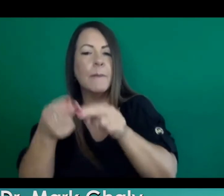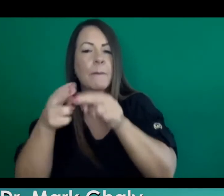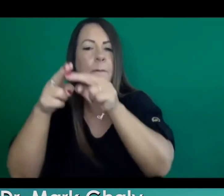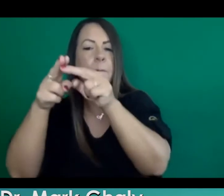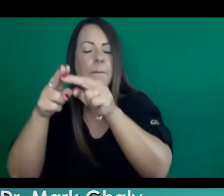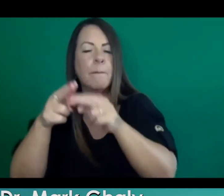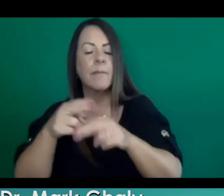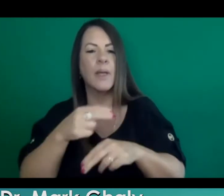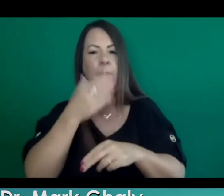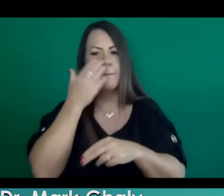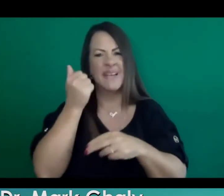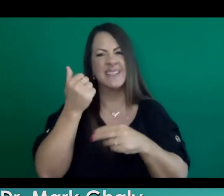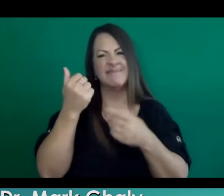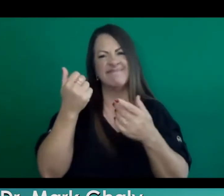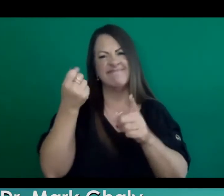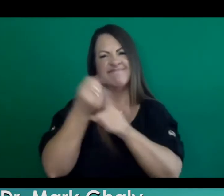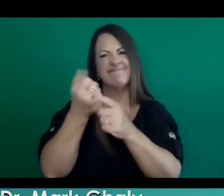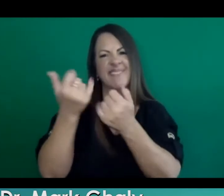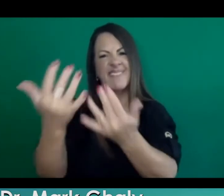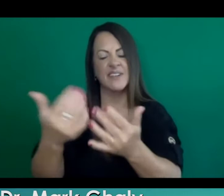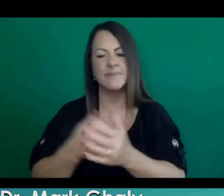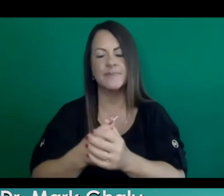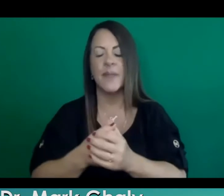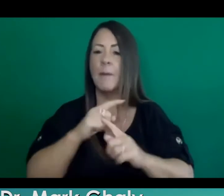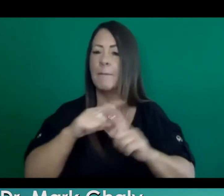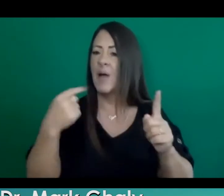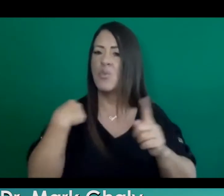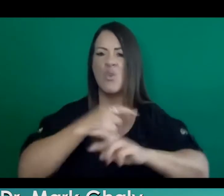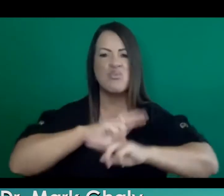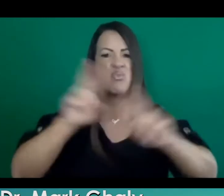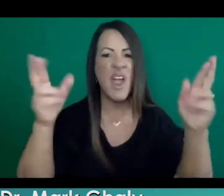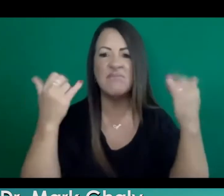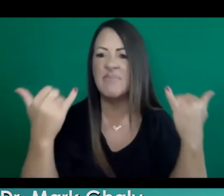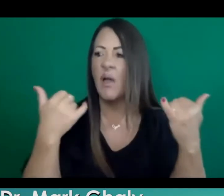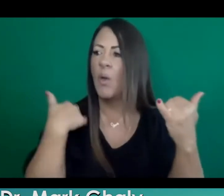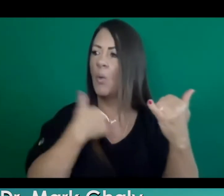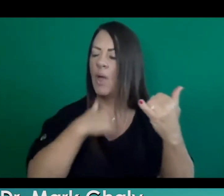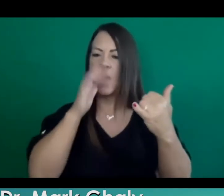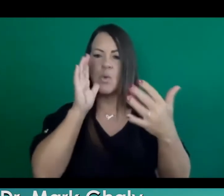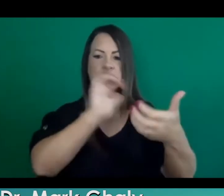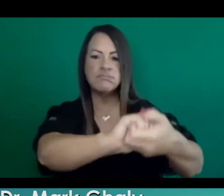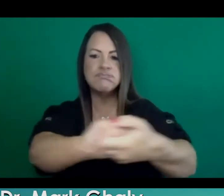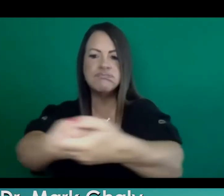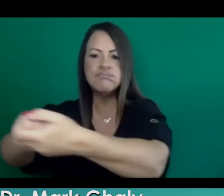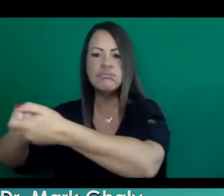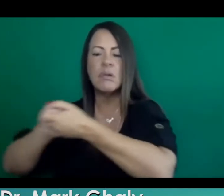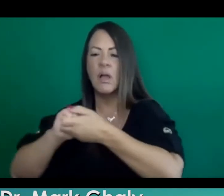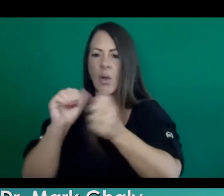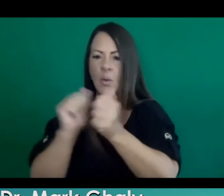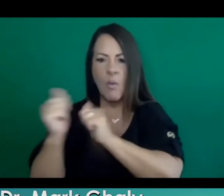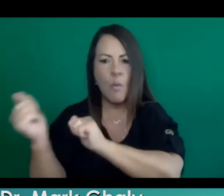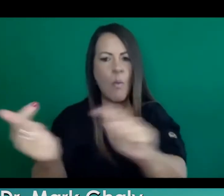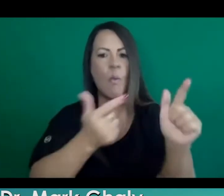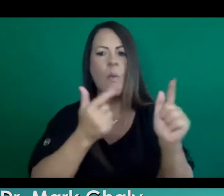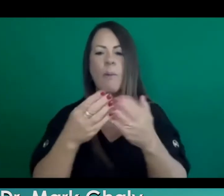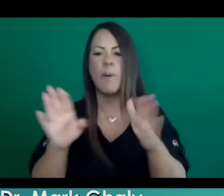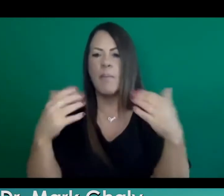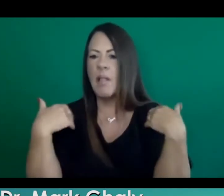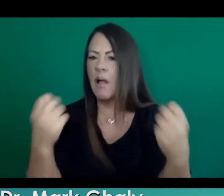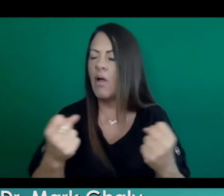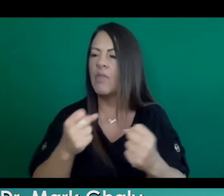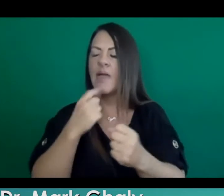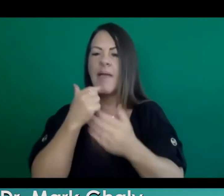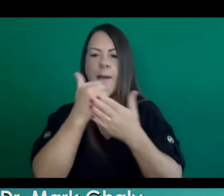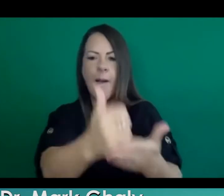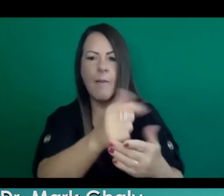today. We stand ready to work with our counties, with those health officers who are tracking this closely, understanding